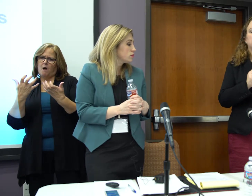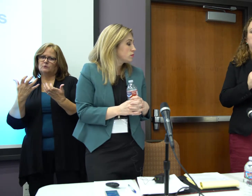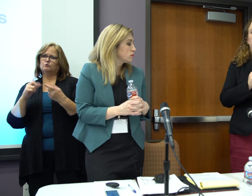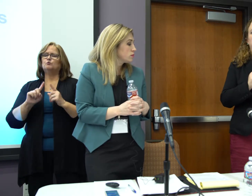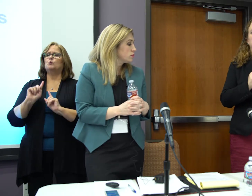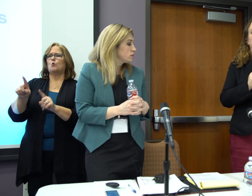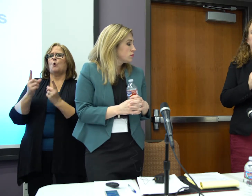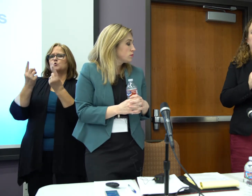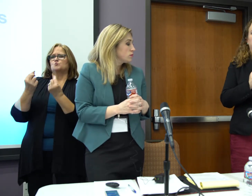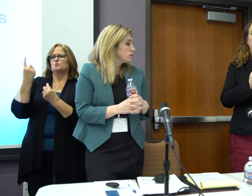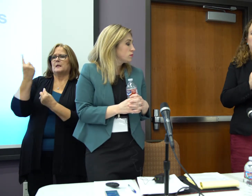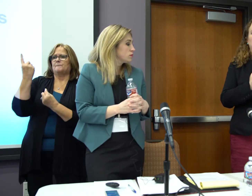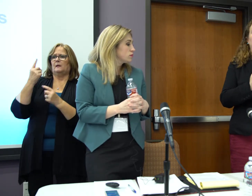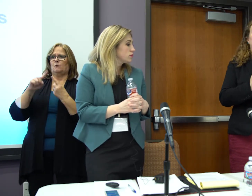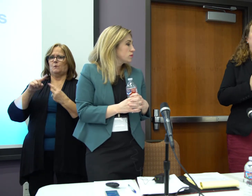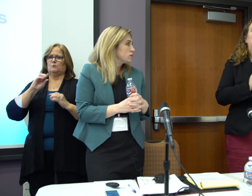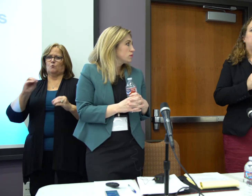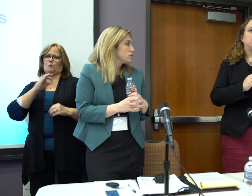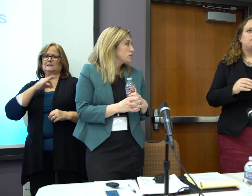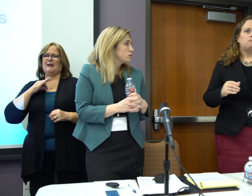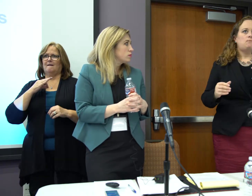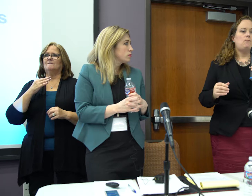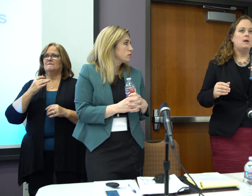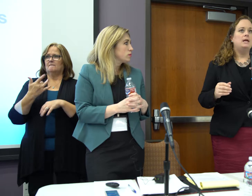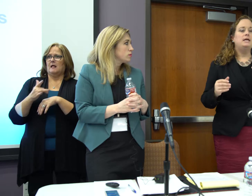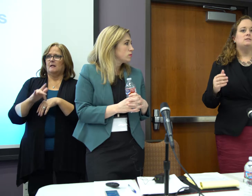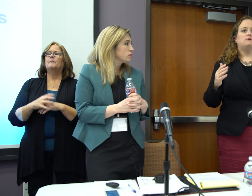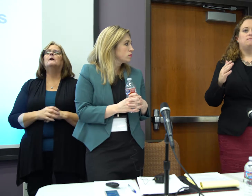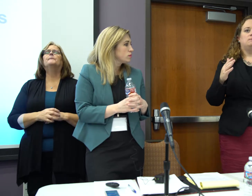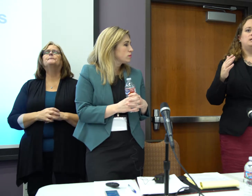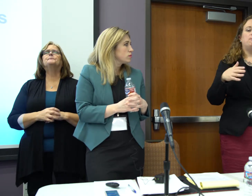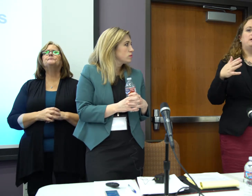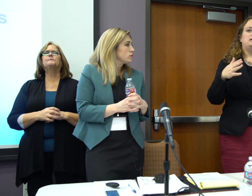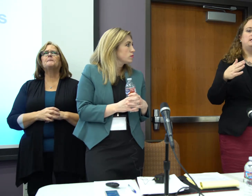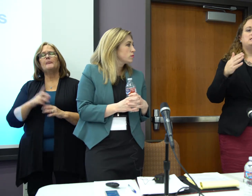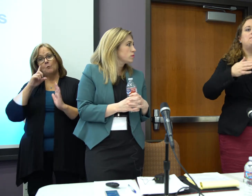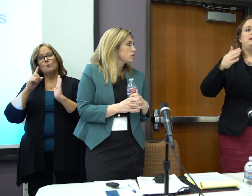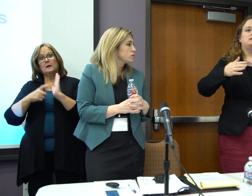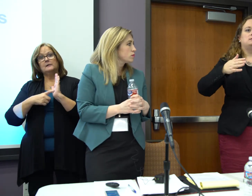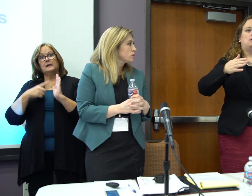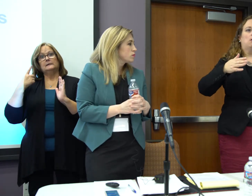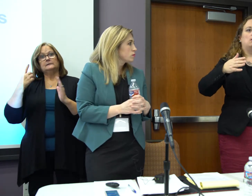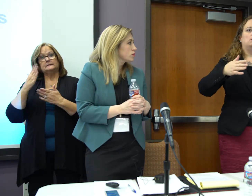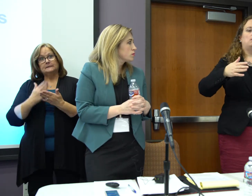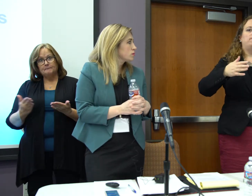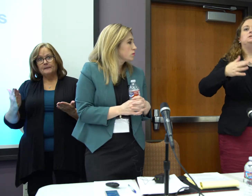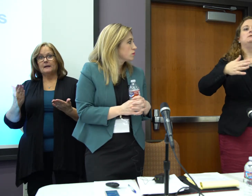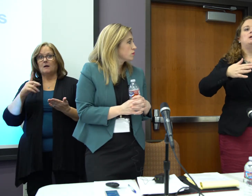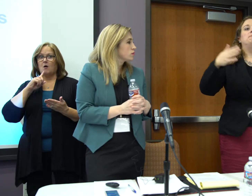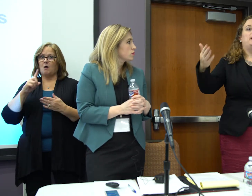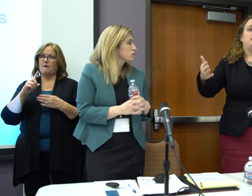just go and do something and there's not staff available. And it is sort of, they do recognize that some things are